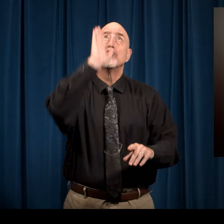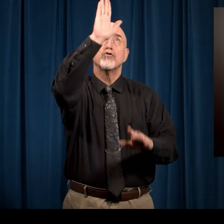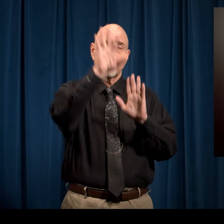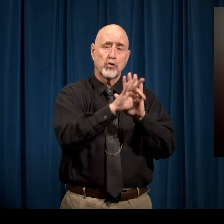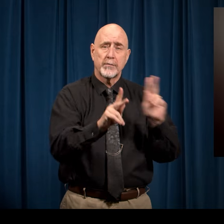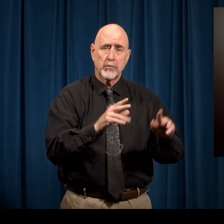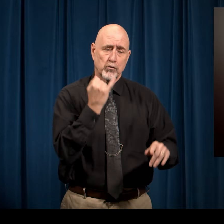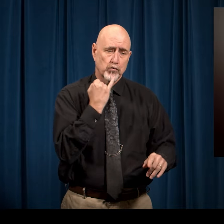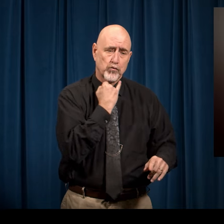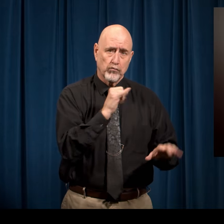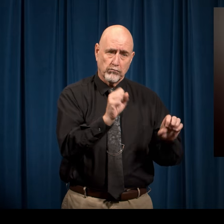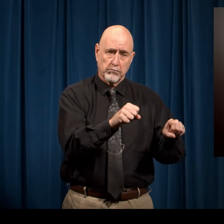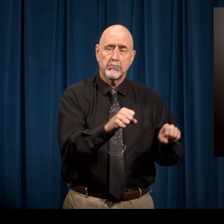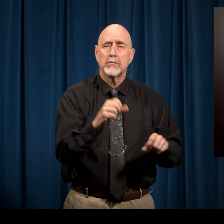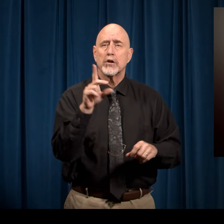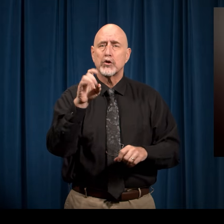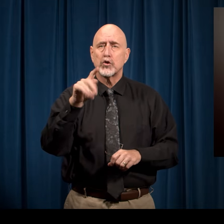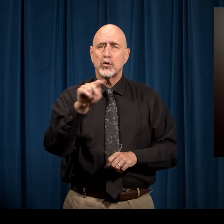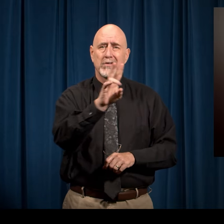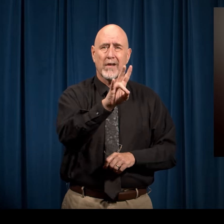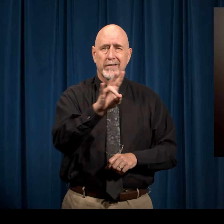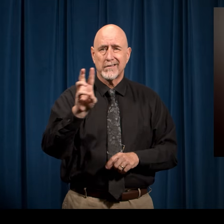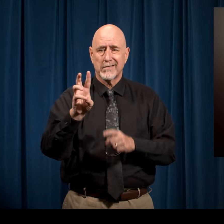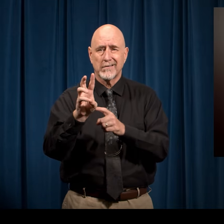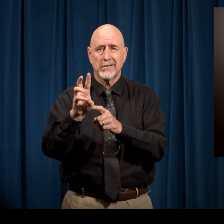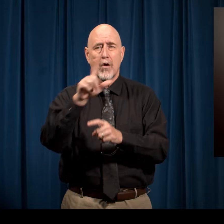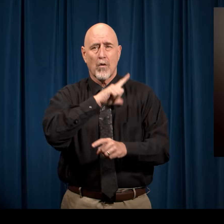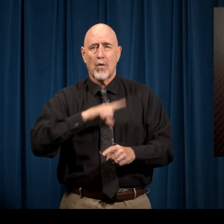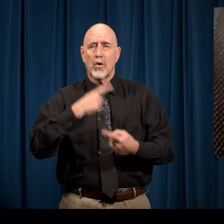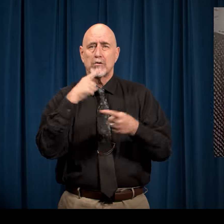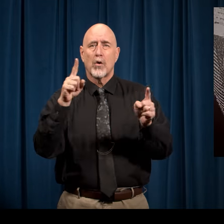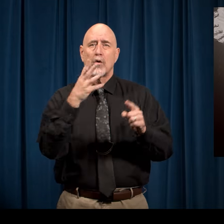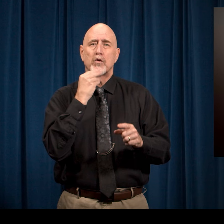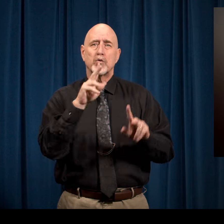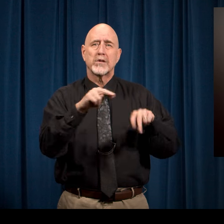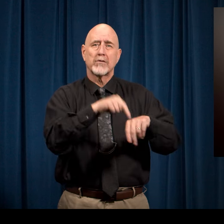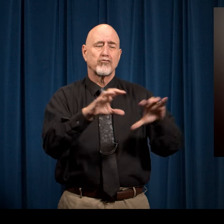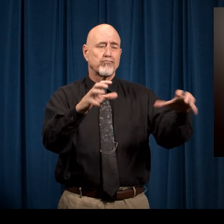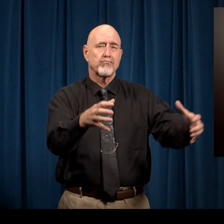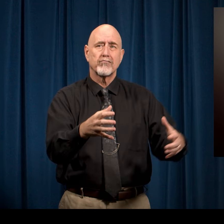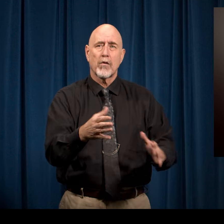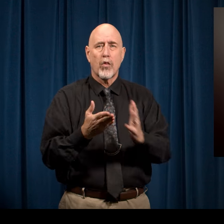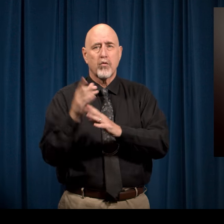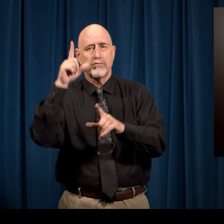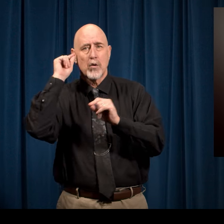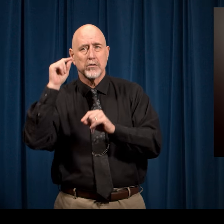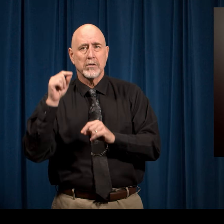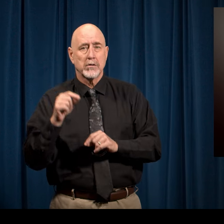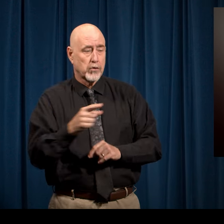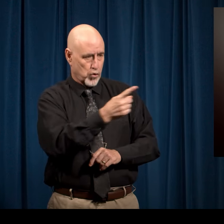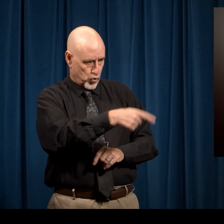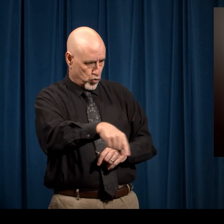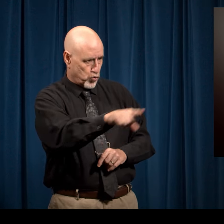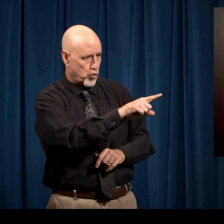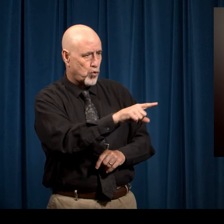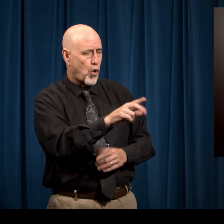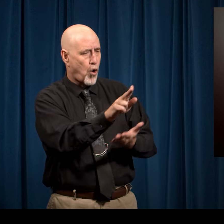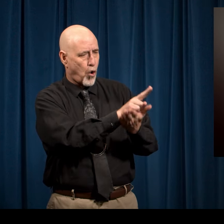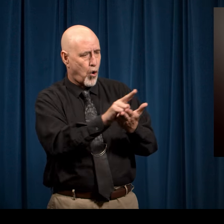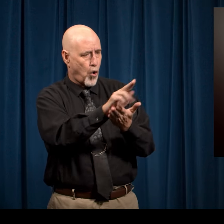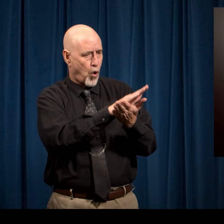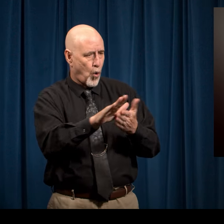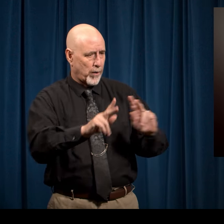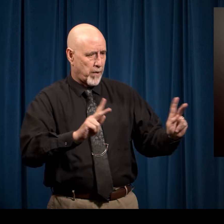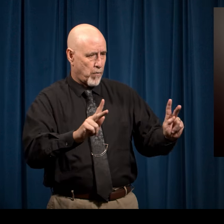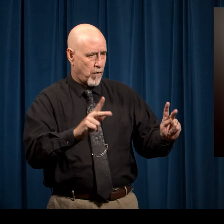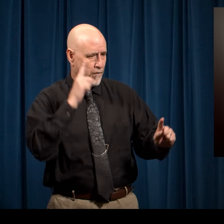Jews were God's chosen people. Deuteronomy chapter 7 and verse 6, the Lord said to the Jewish nation via Moses, "For you are